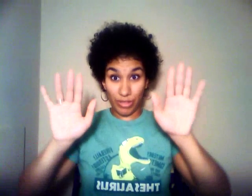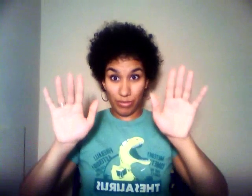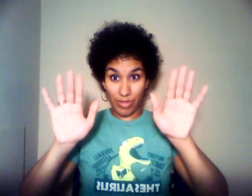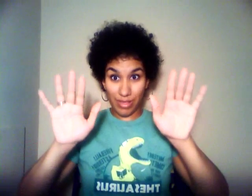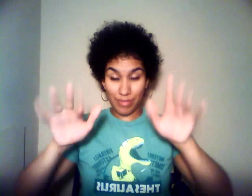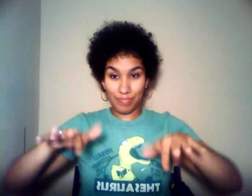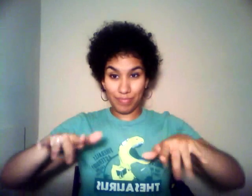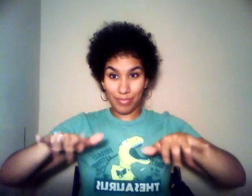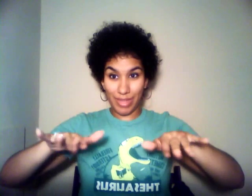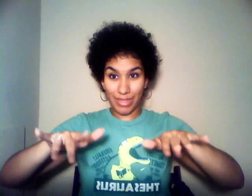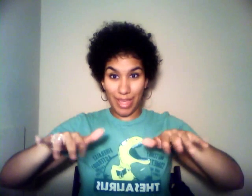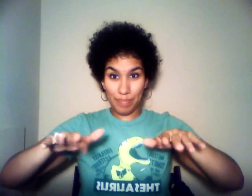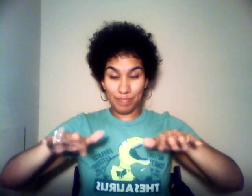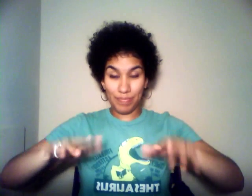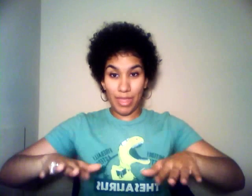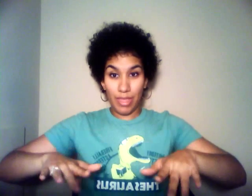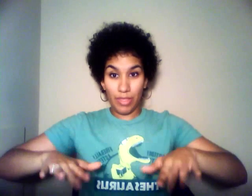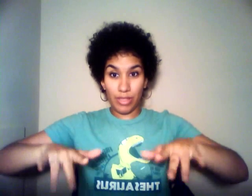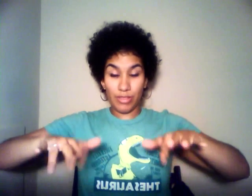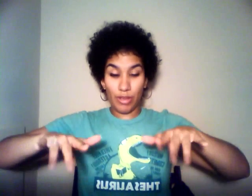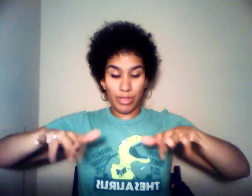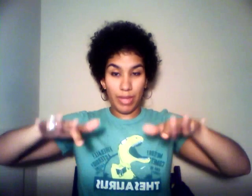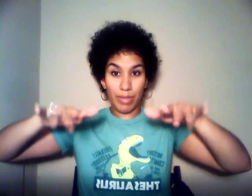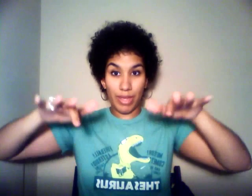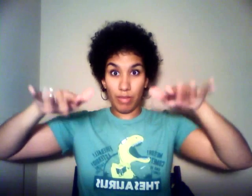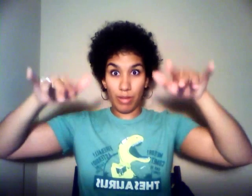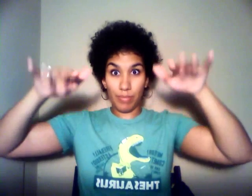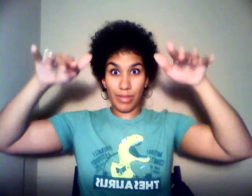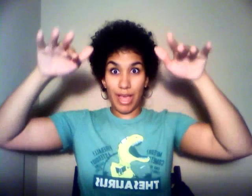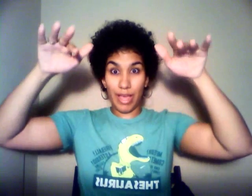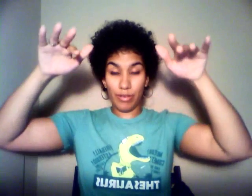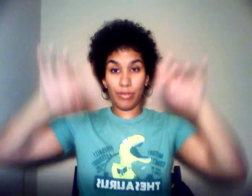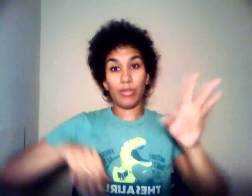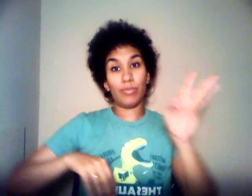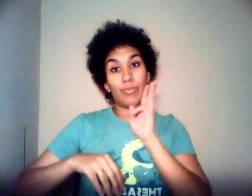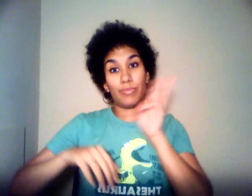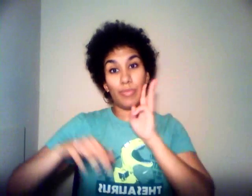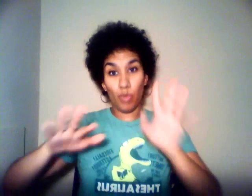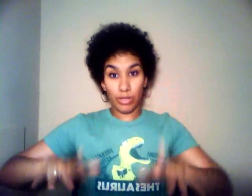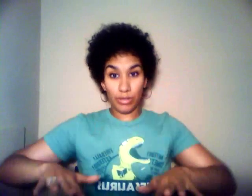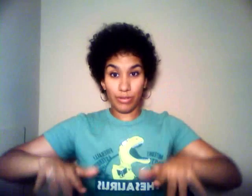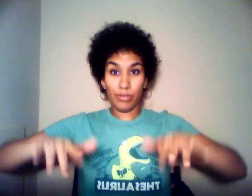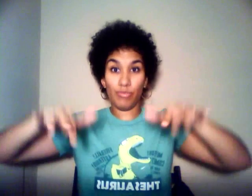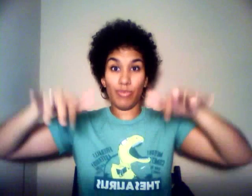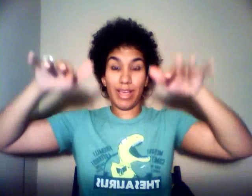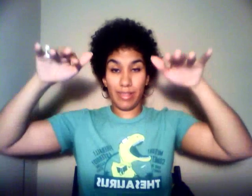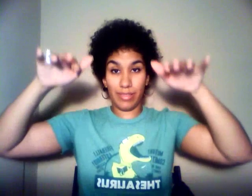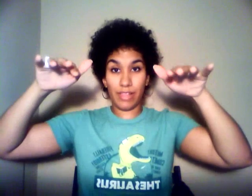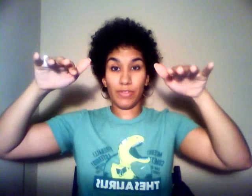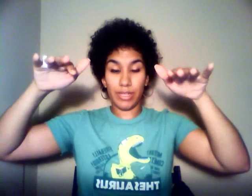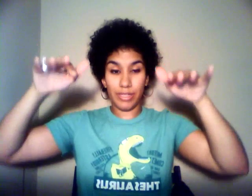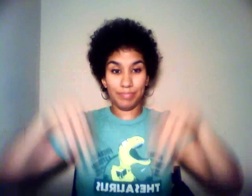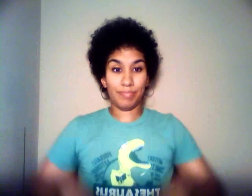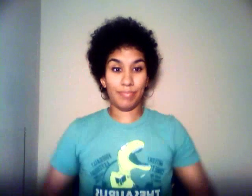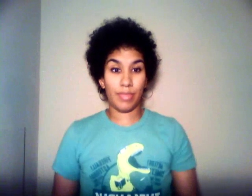do this, like that. You're going to start at the bottom and come up higher. Water, rising. That's flood.